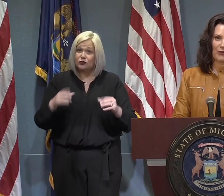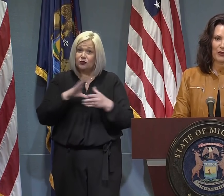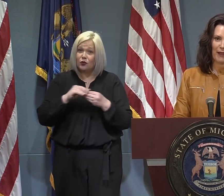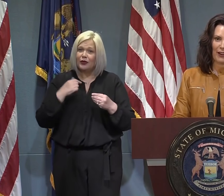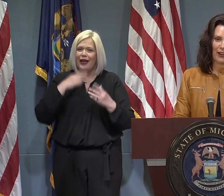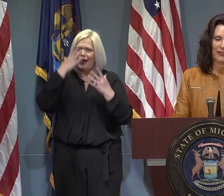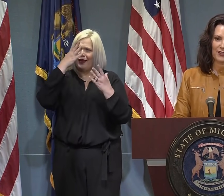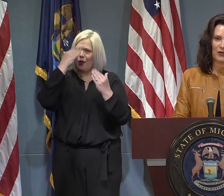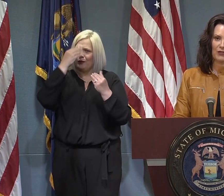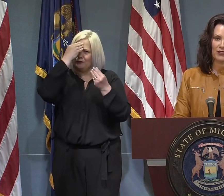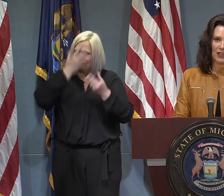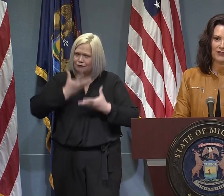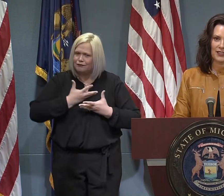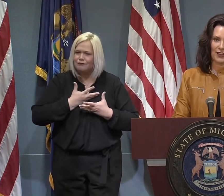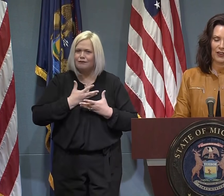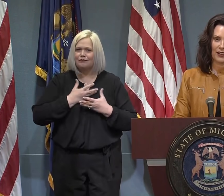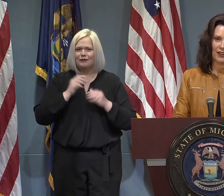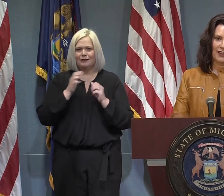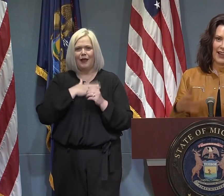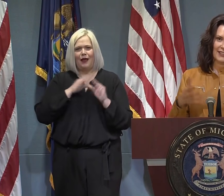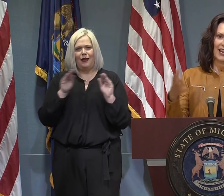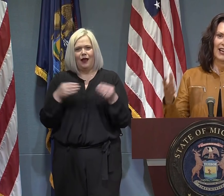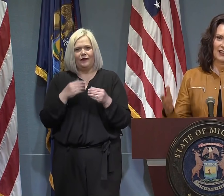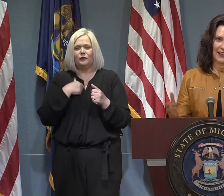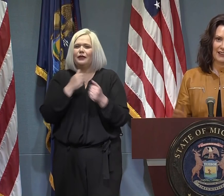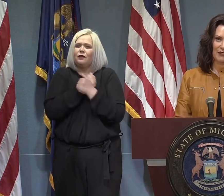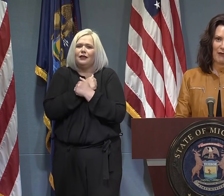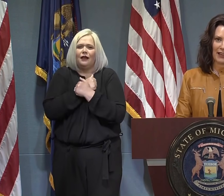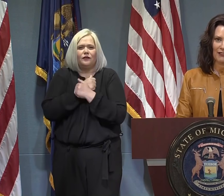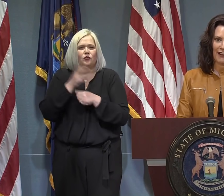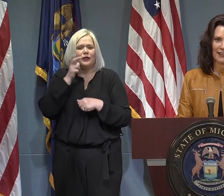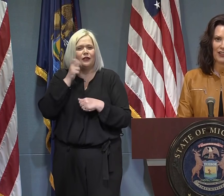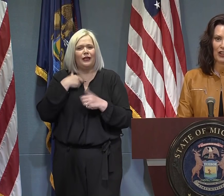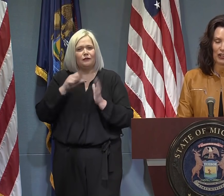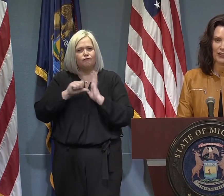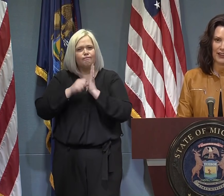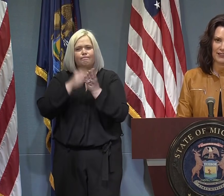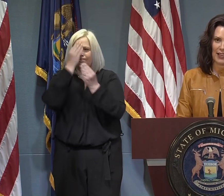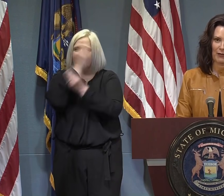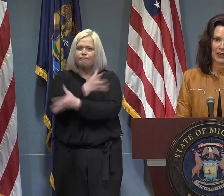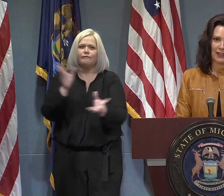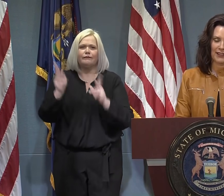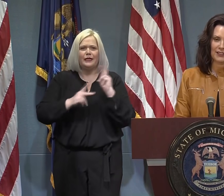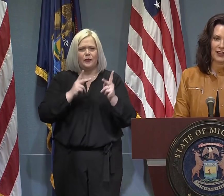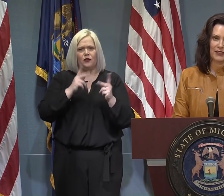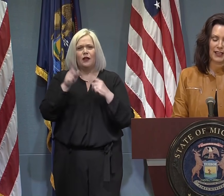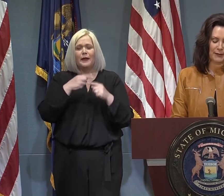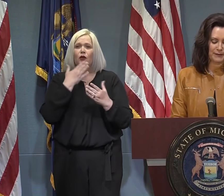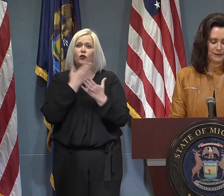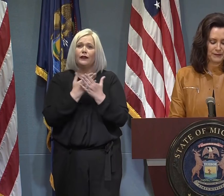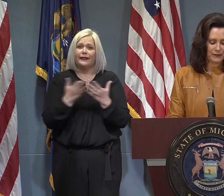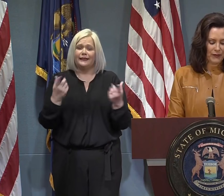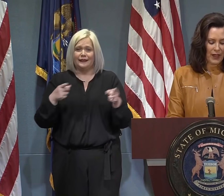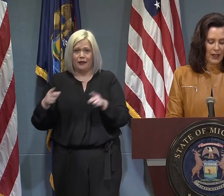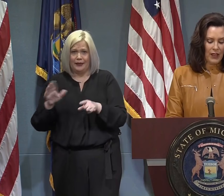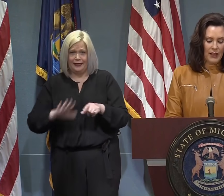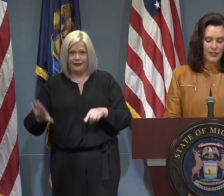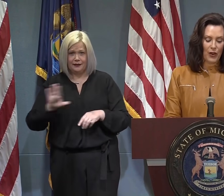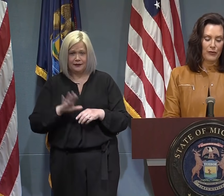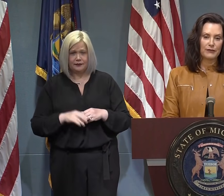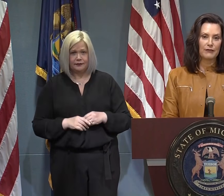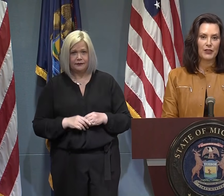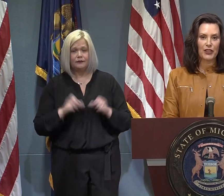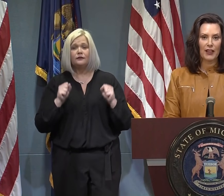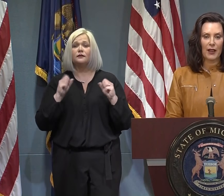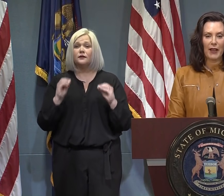me and with my office. We would love to hear it and to highlight it, magnify the good that is happening in this tough time.